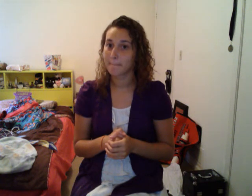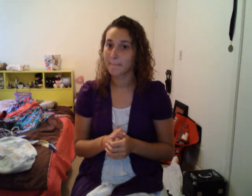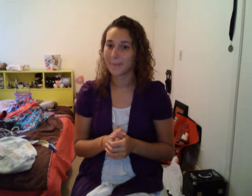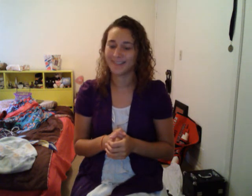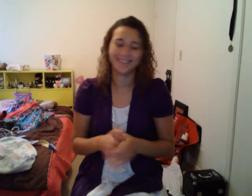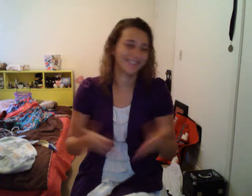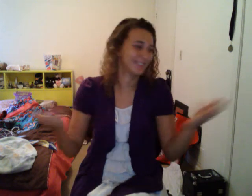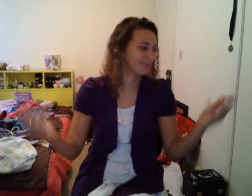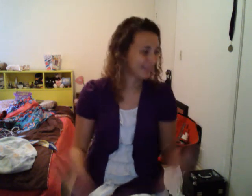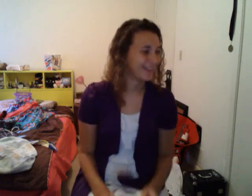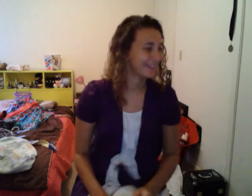you like that?